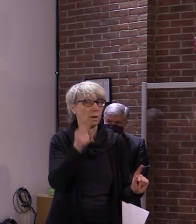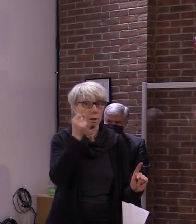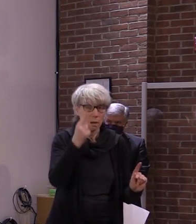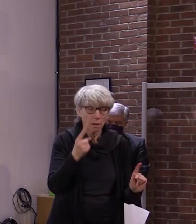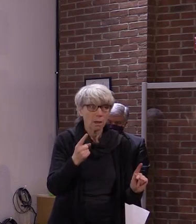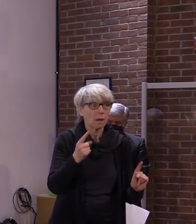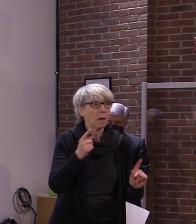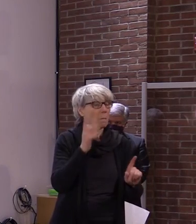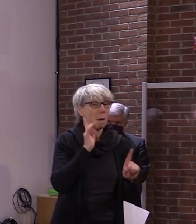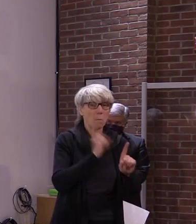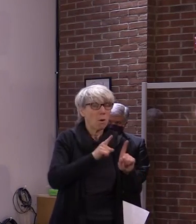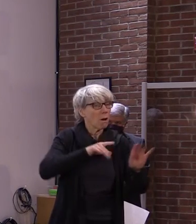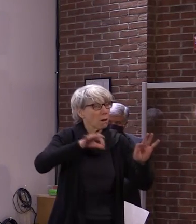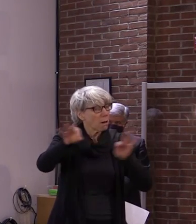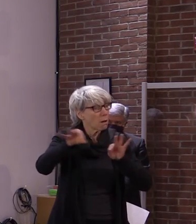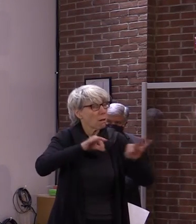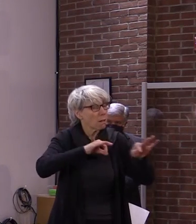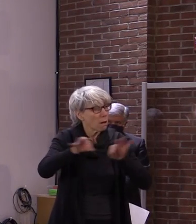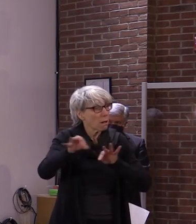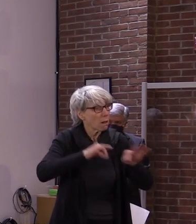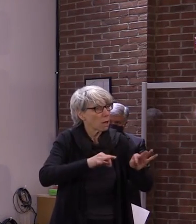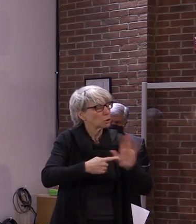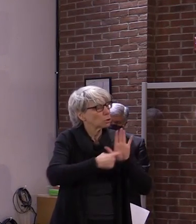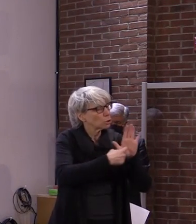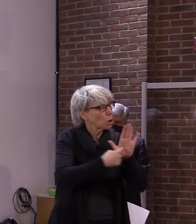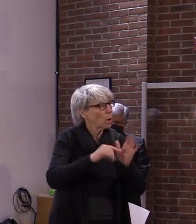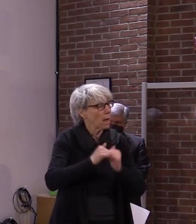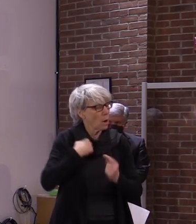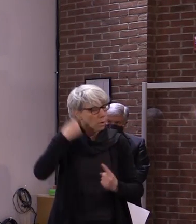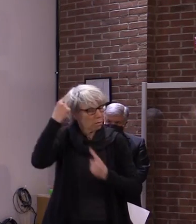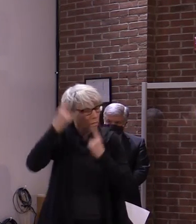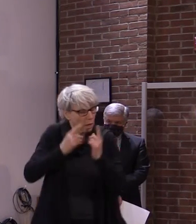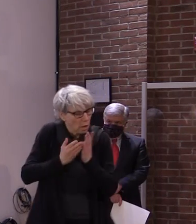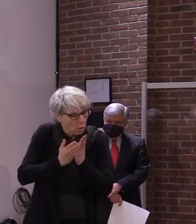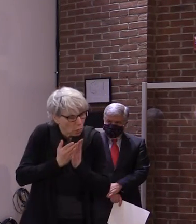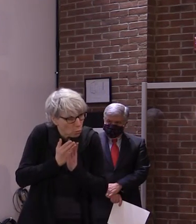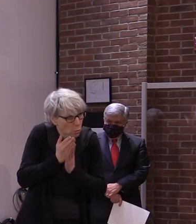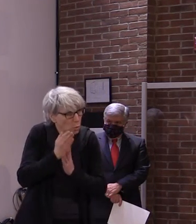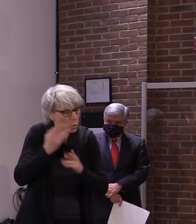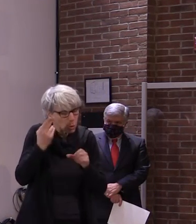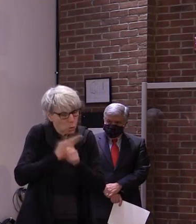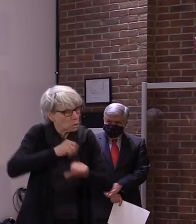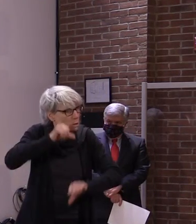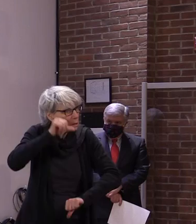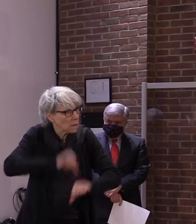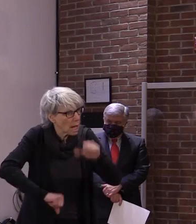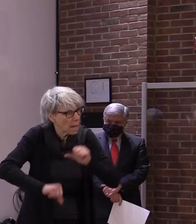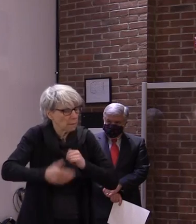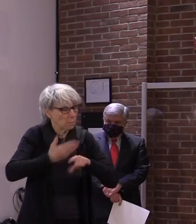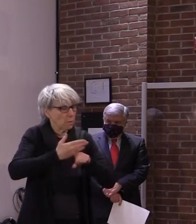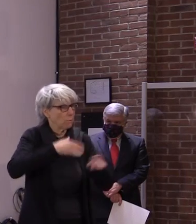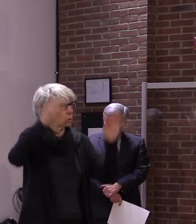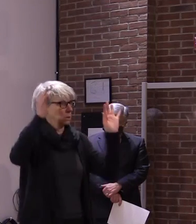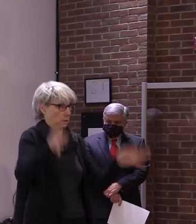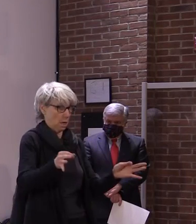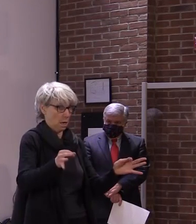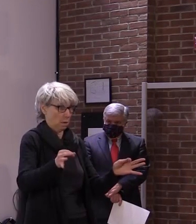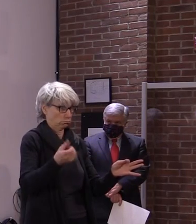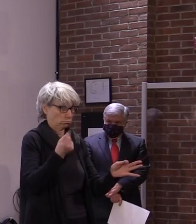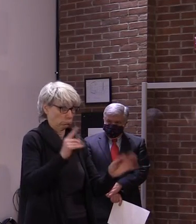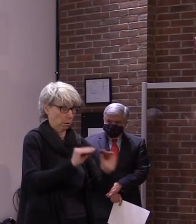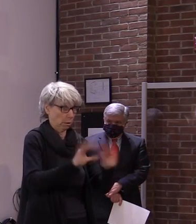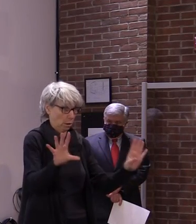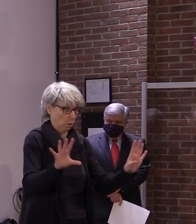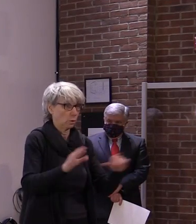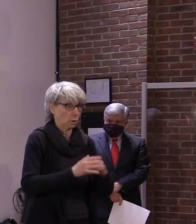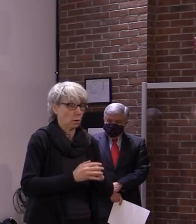being thoughtful and deliberate in evaluating the science constantly. Now, if anyone's afraid to take